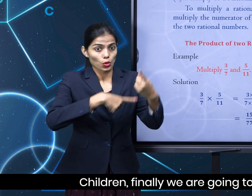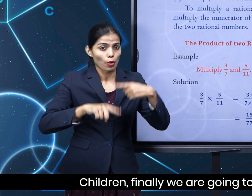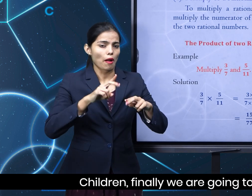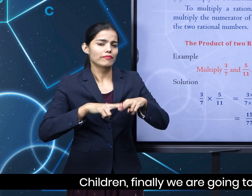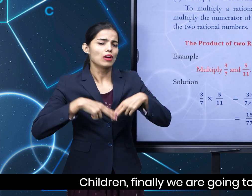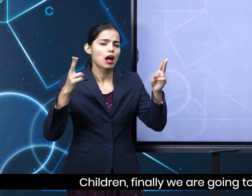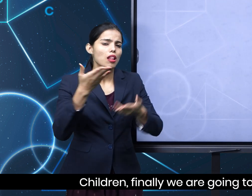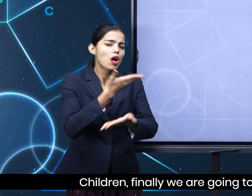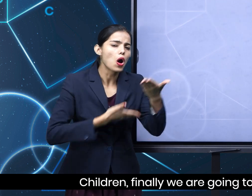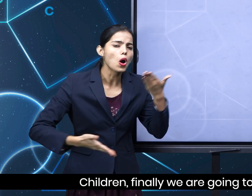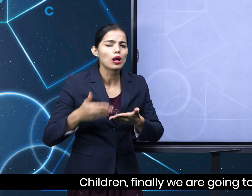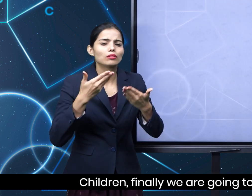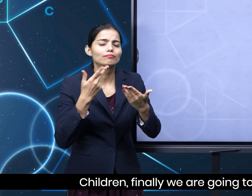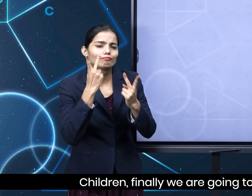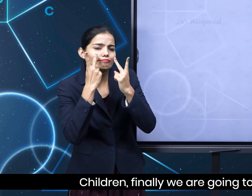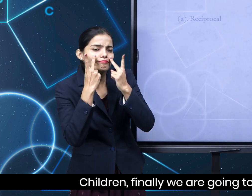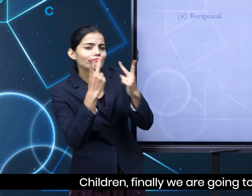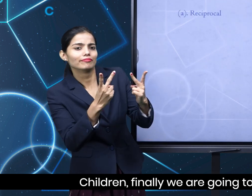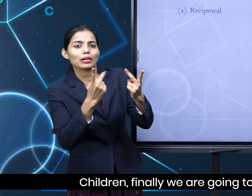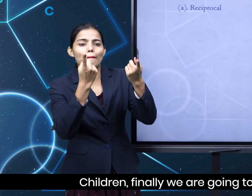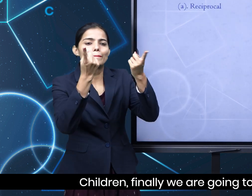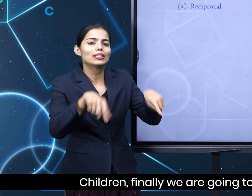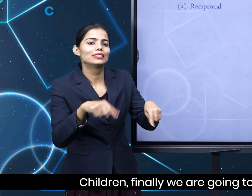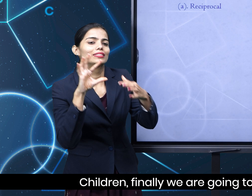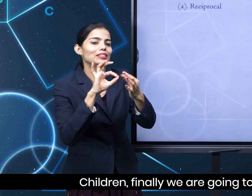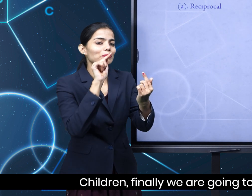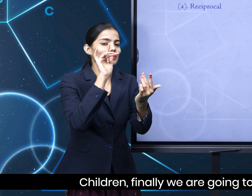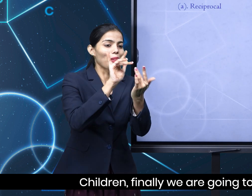Children, finally we are going to see division of integers.